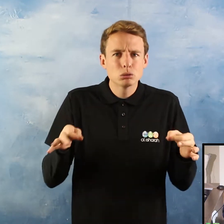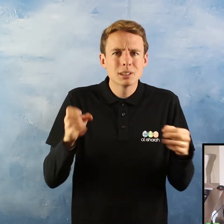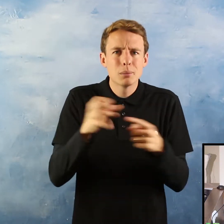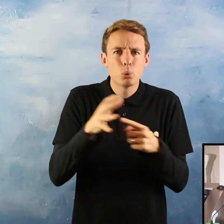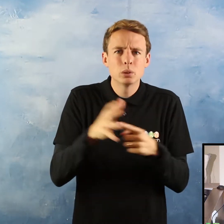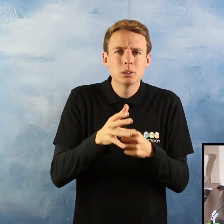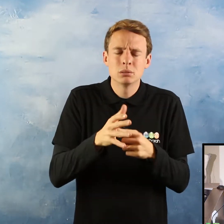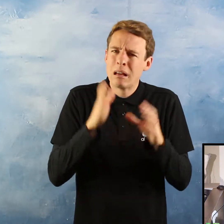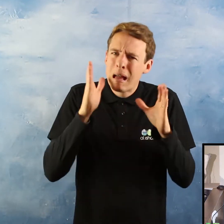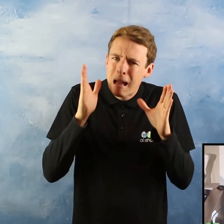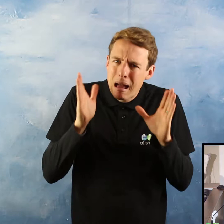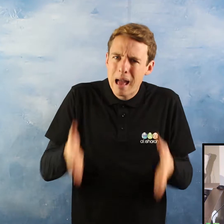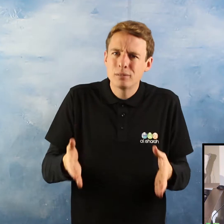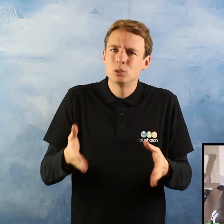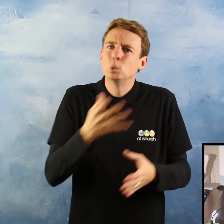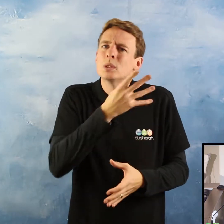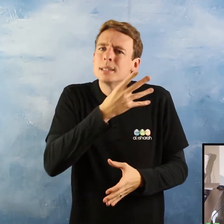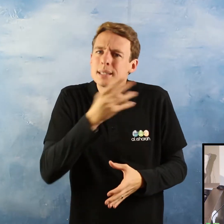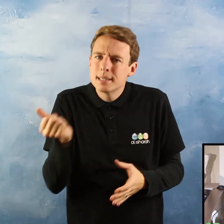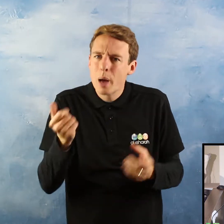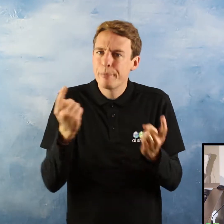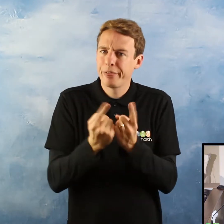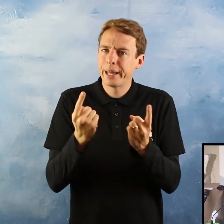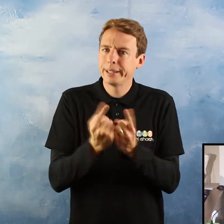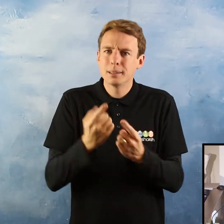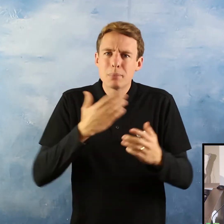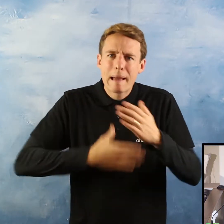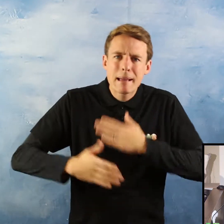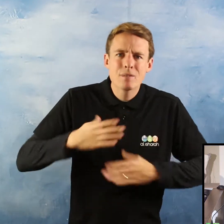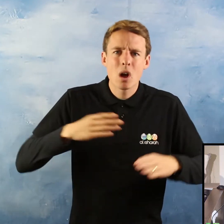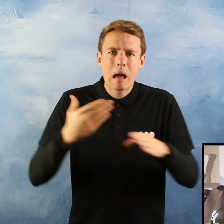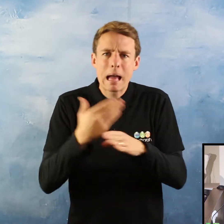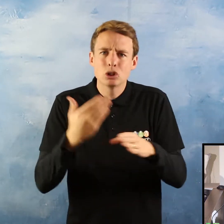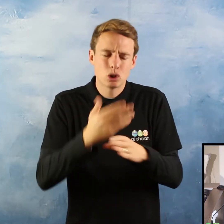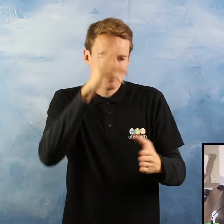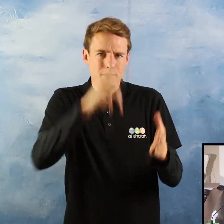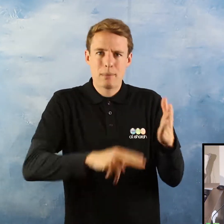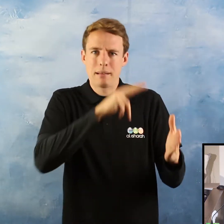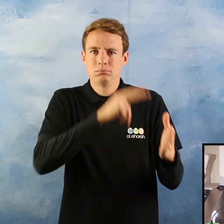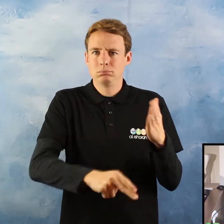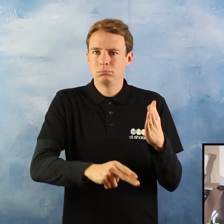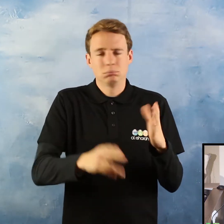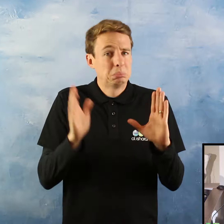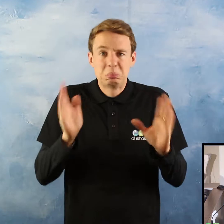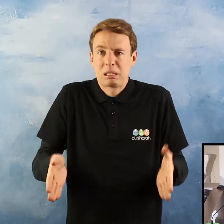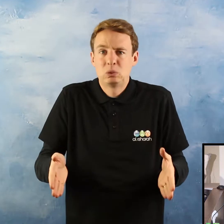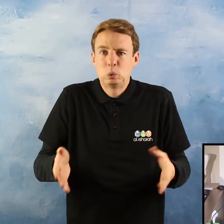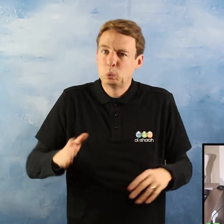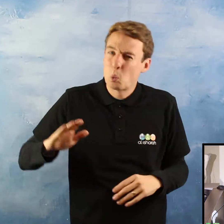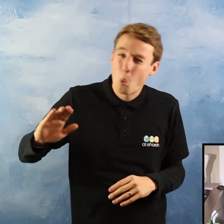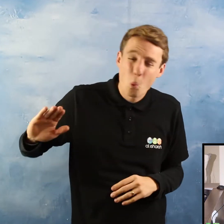illegal, prohibited, unlawful. People must not go near to them.